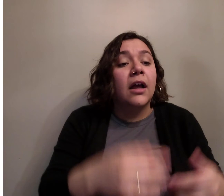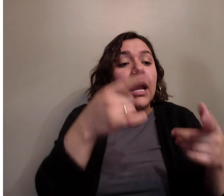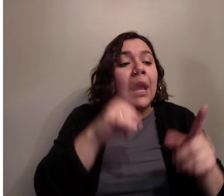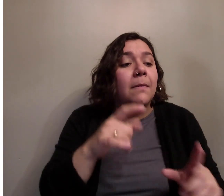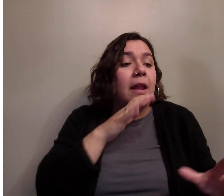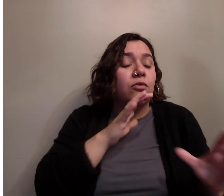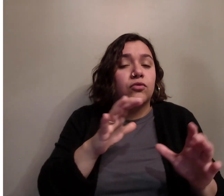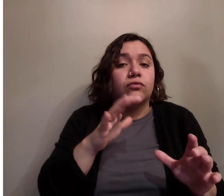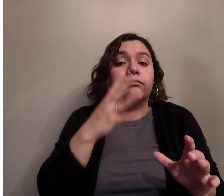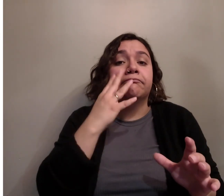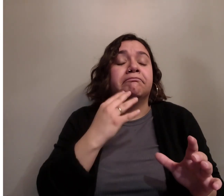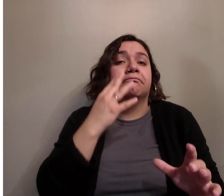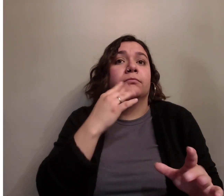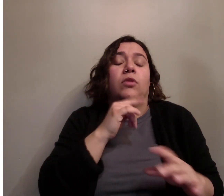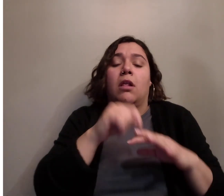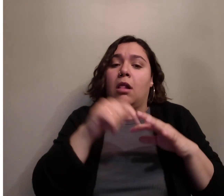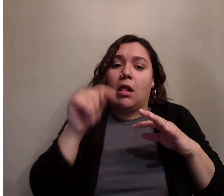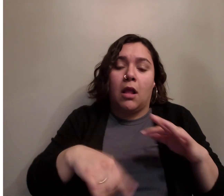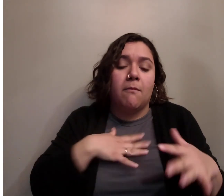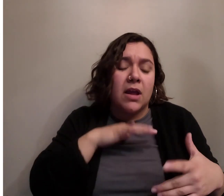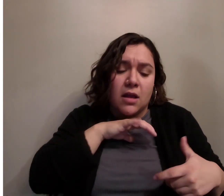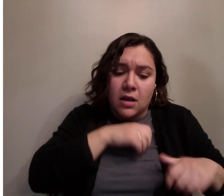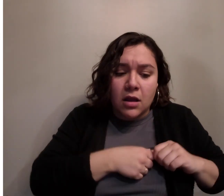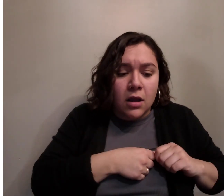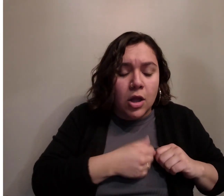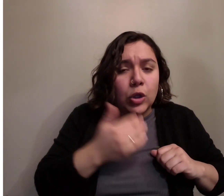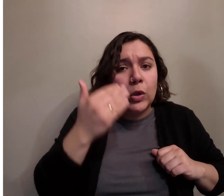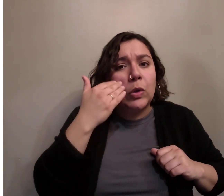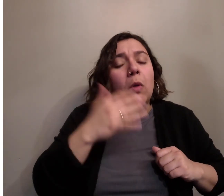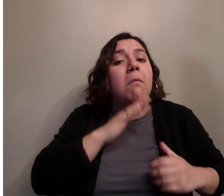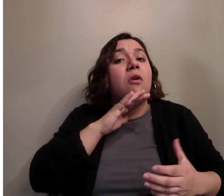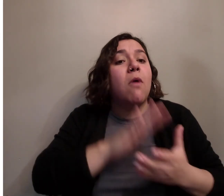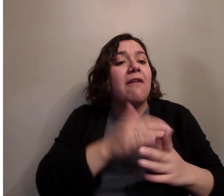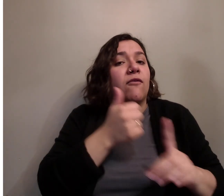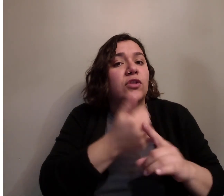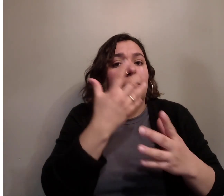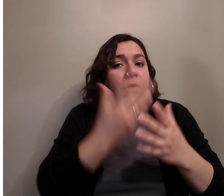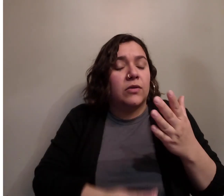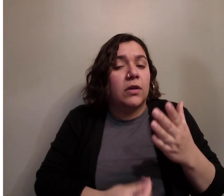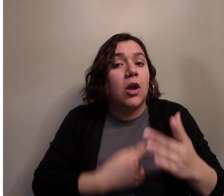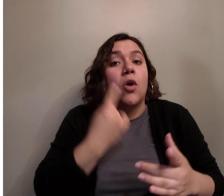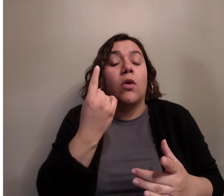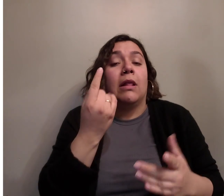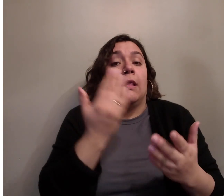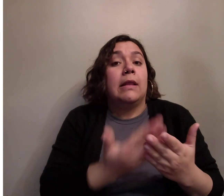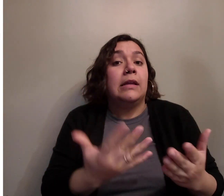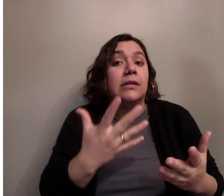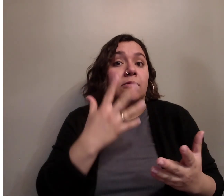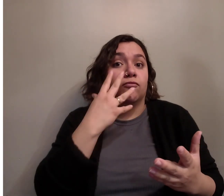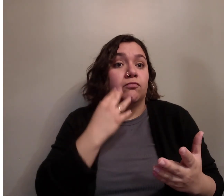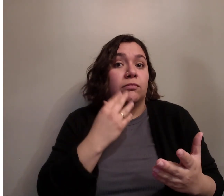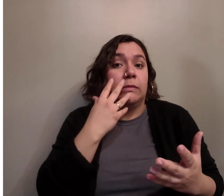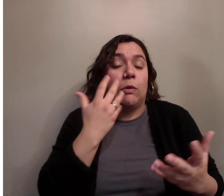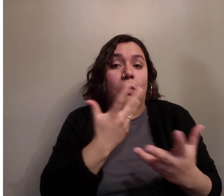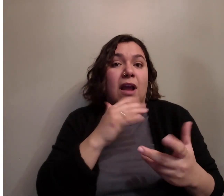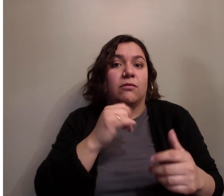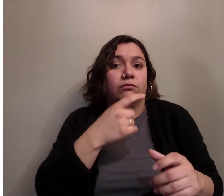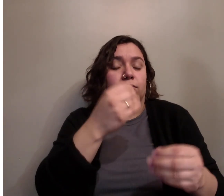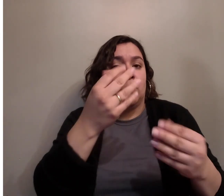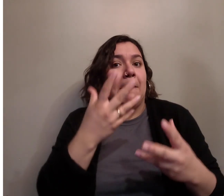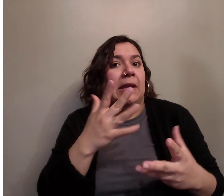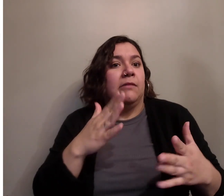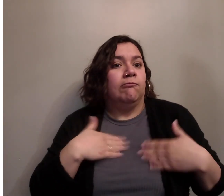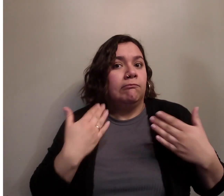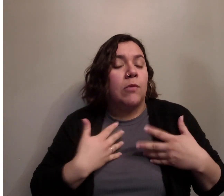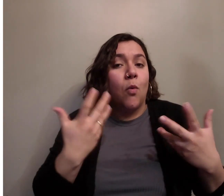least, when I was going through the depths of my grief and, when my wife passed away, one of the things that got me through it was the